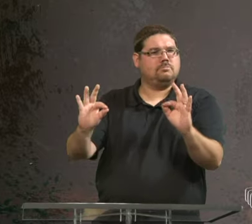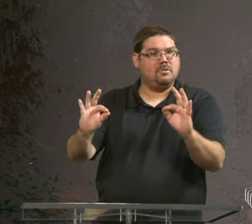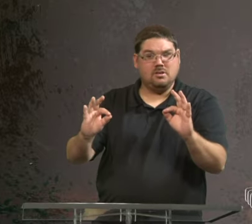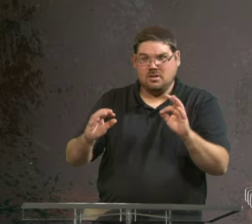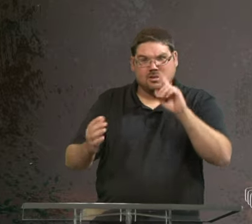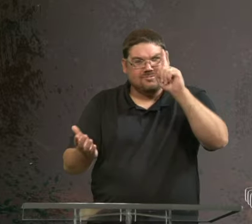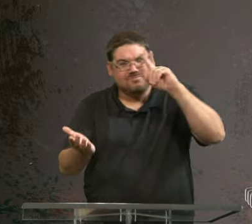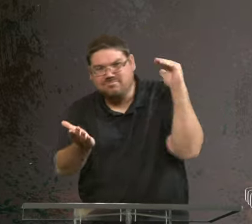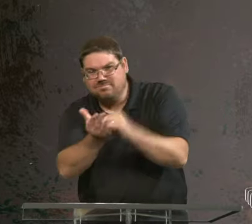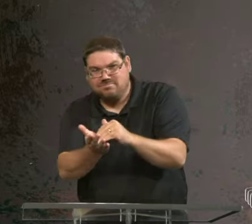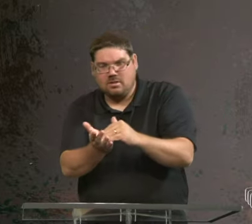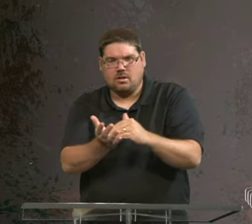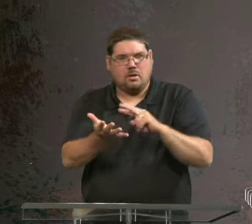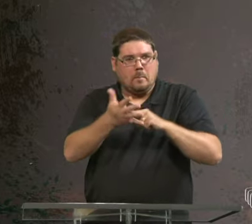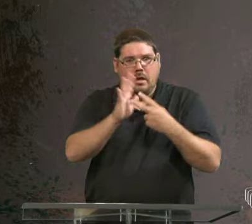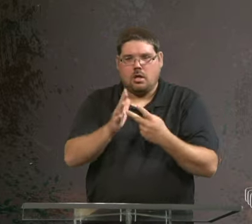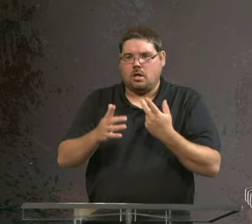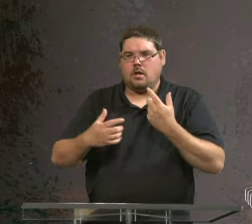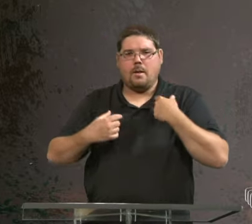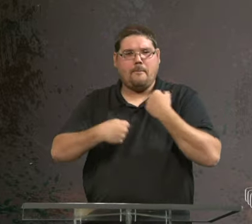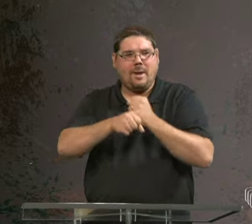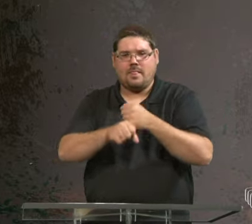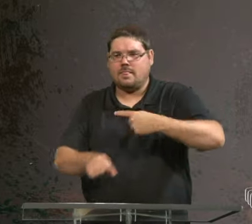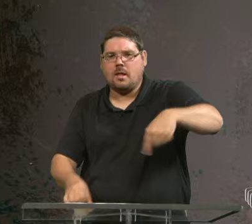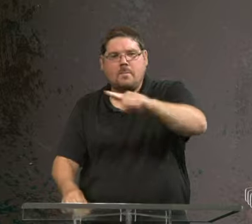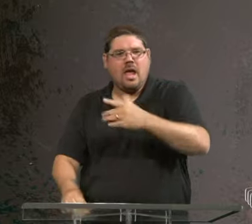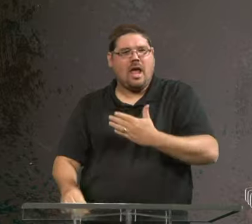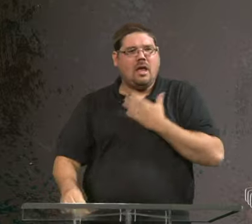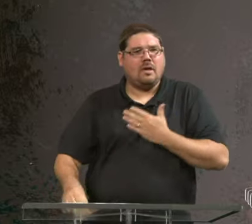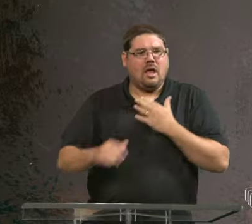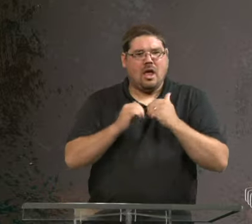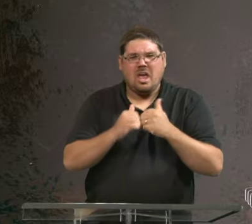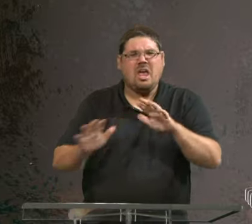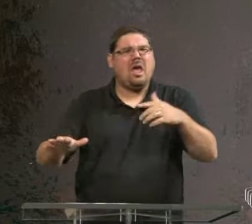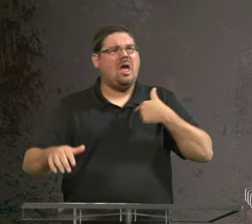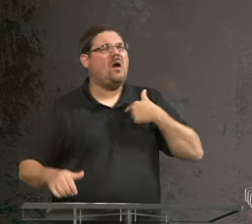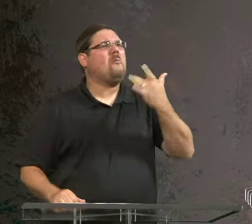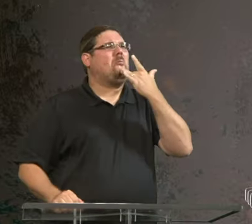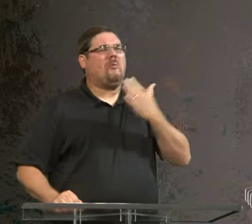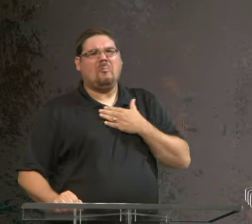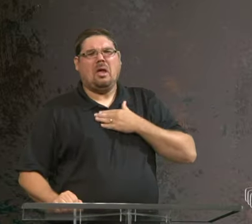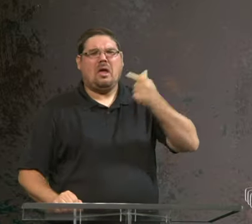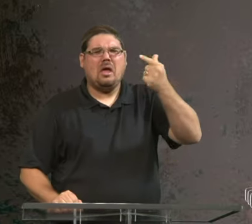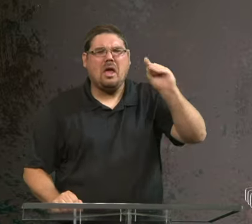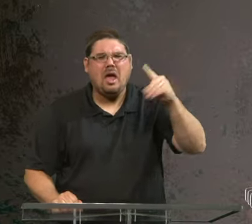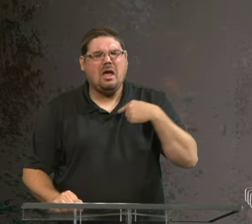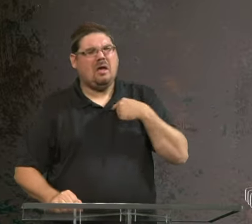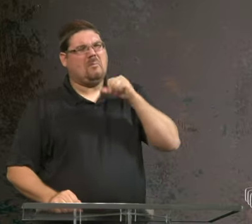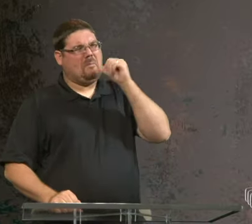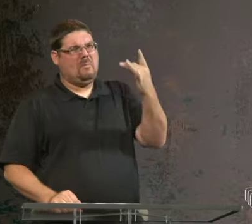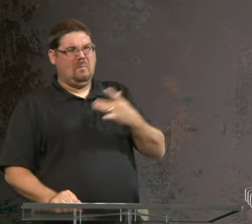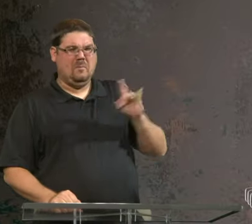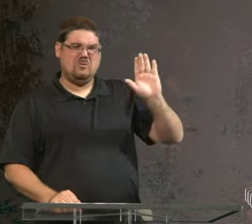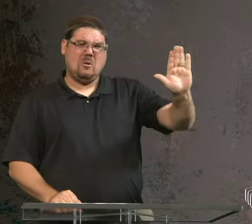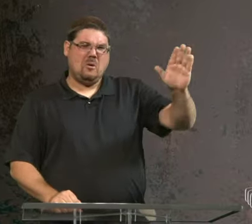one wife. That's the best way. But all of those wives, how in the world could they be